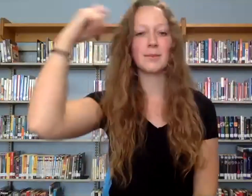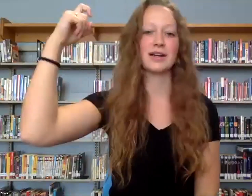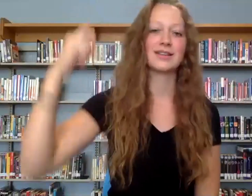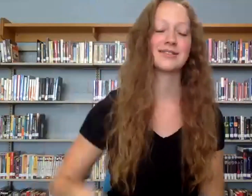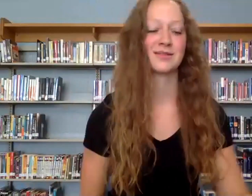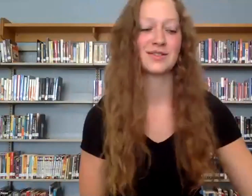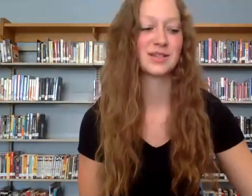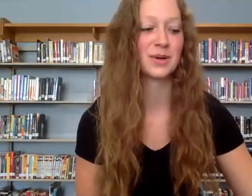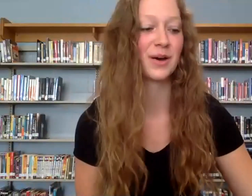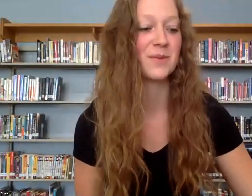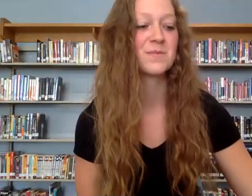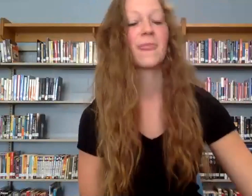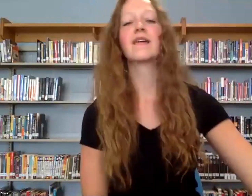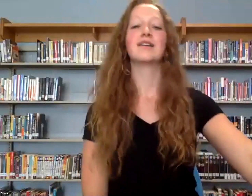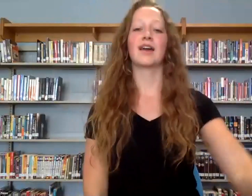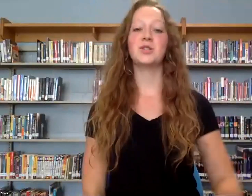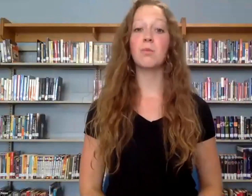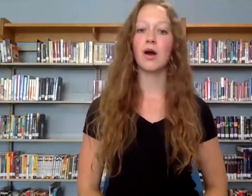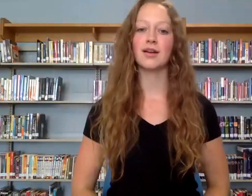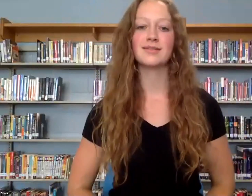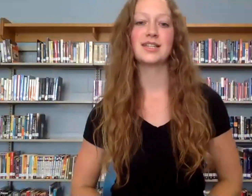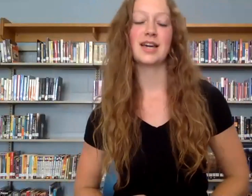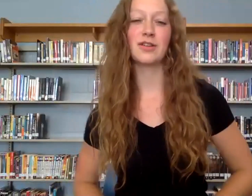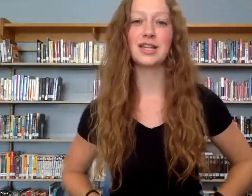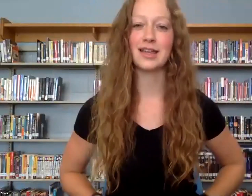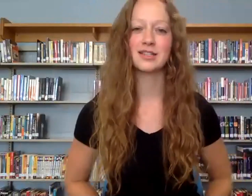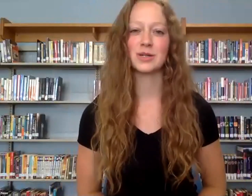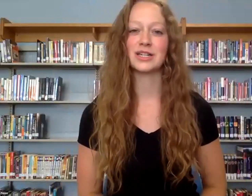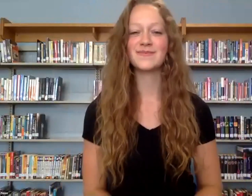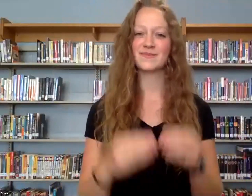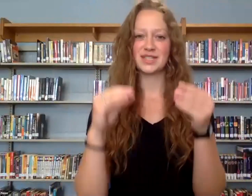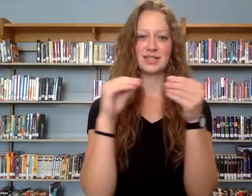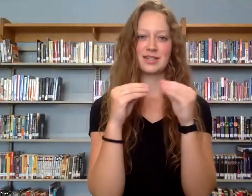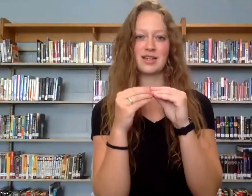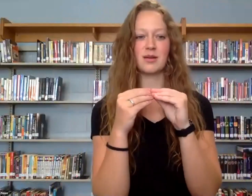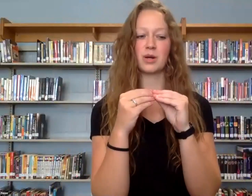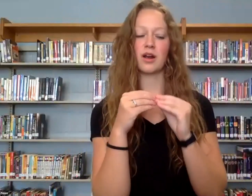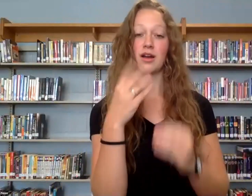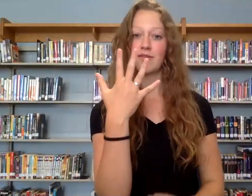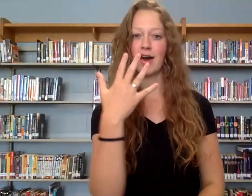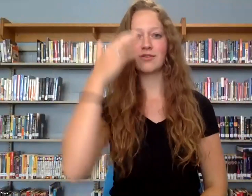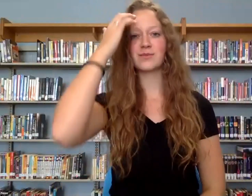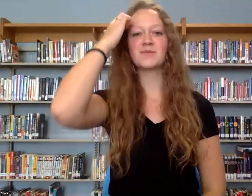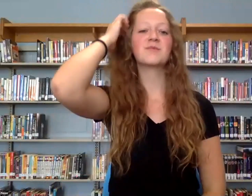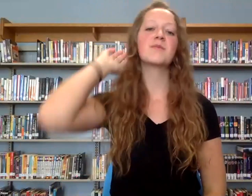summer. That's the word. Okay, got 2 more. I really like this word. Number 5.